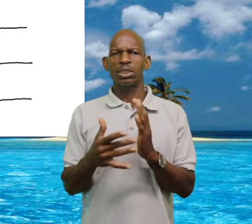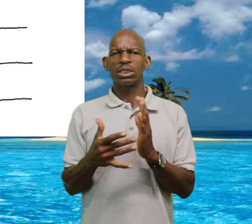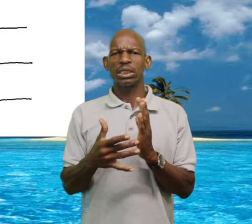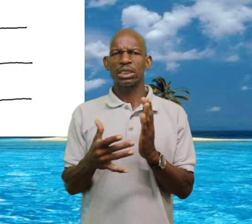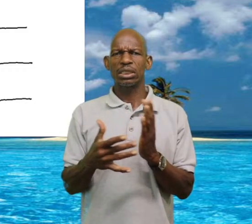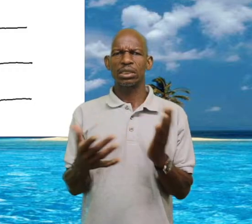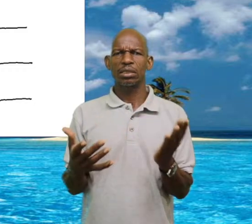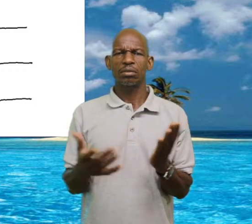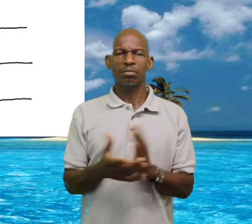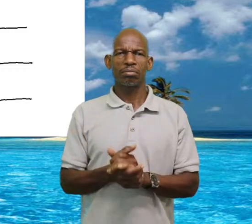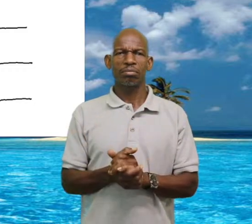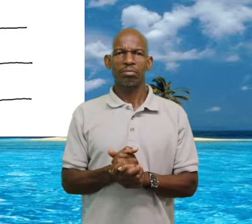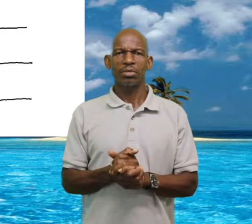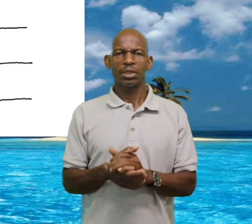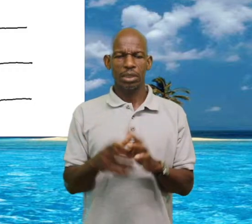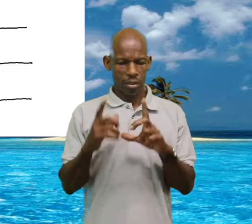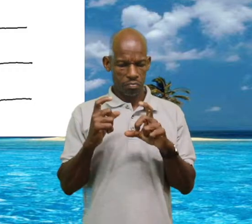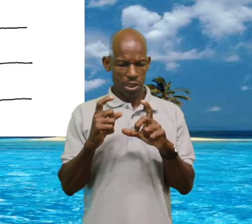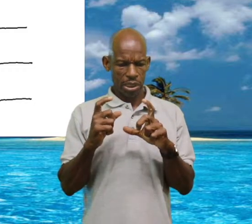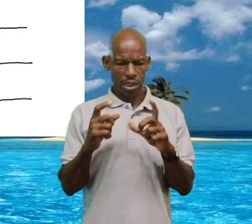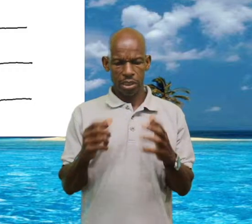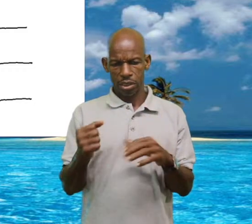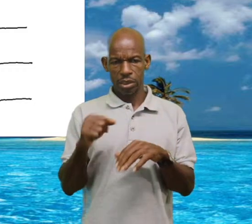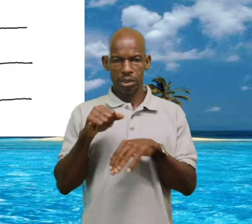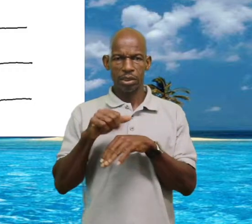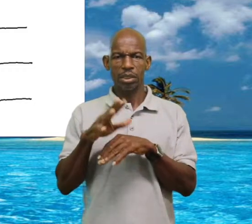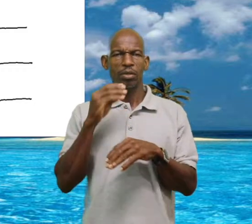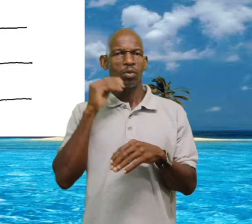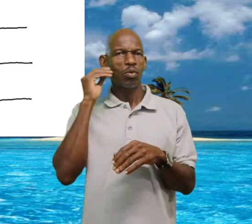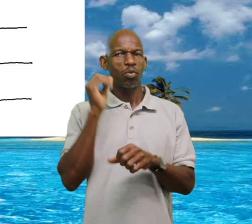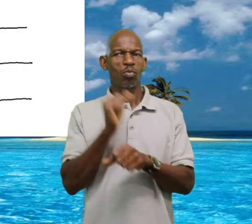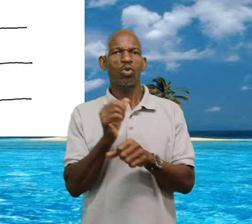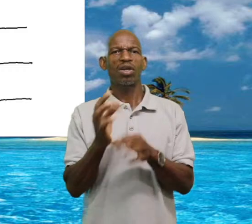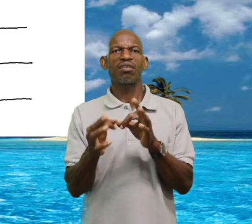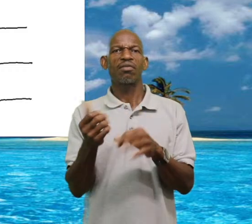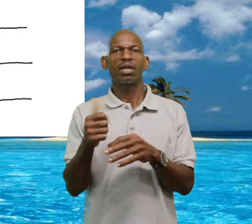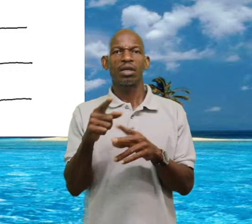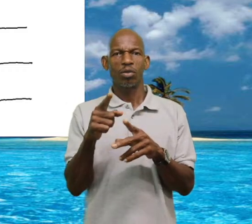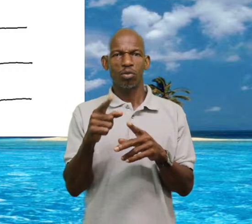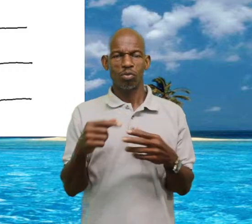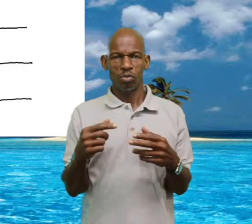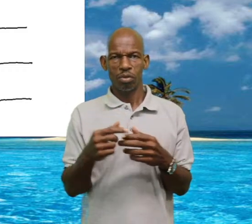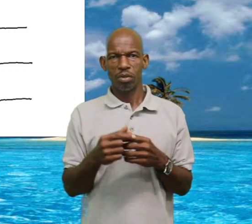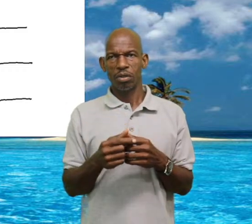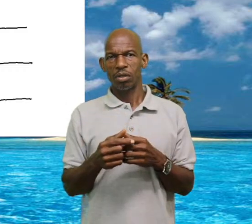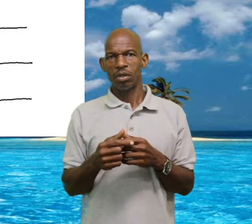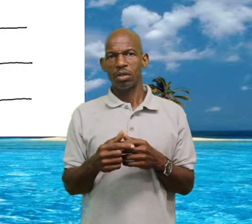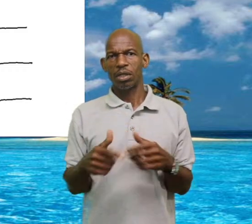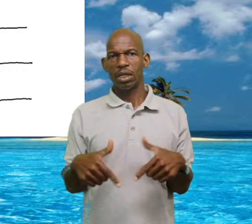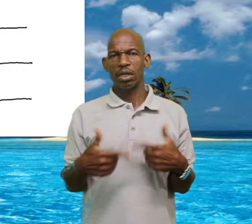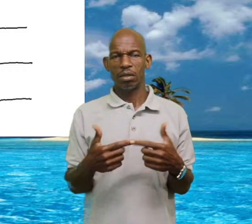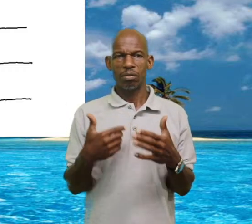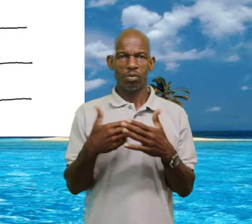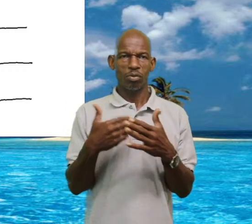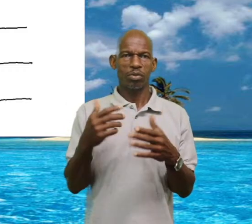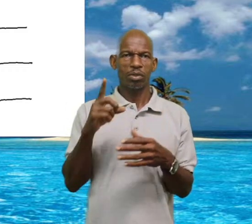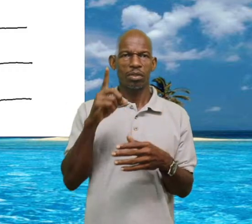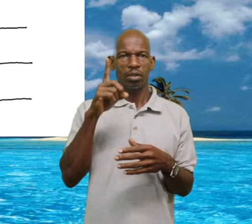me and sending her work. If any of you all close to Donna or living close by, I don't know if you can